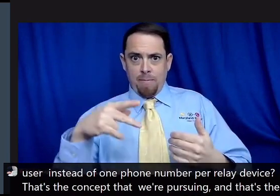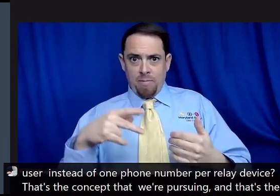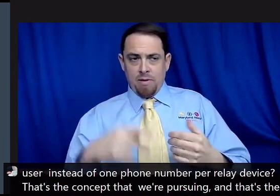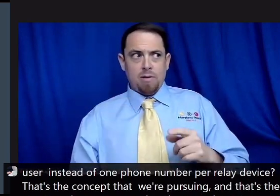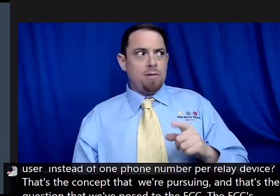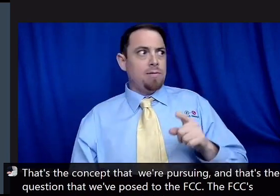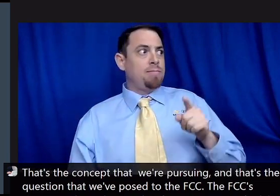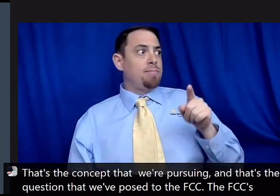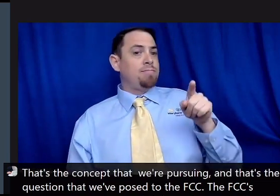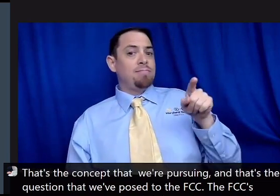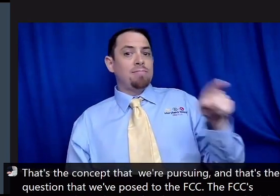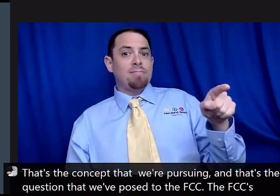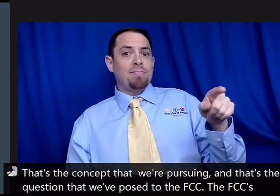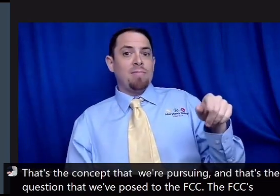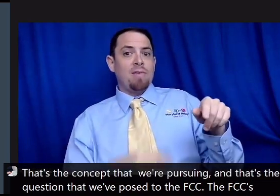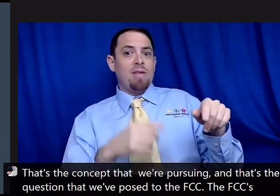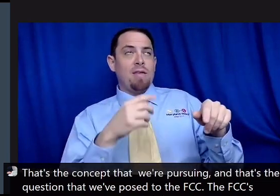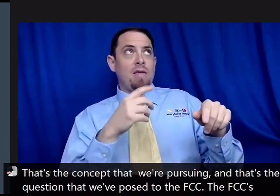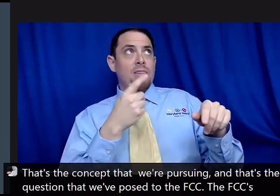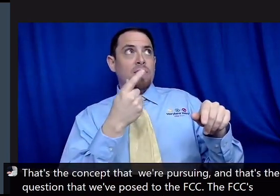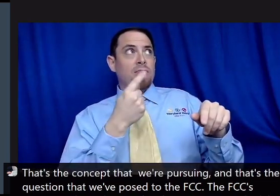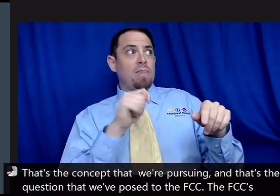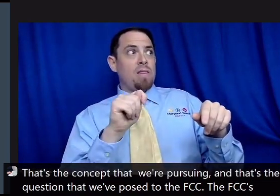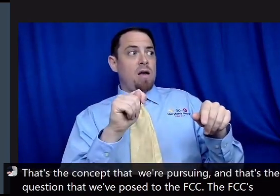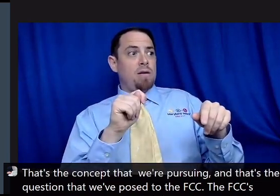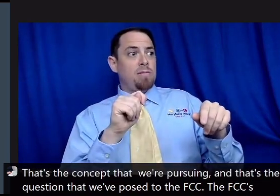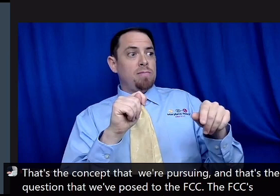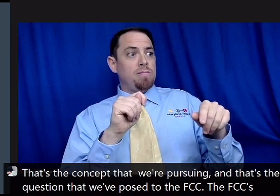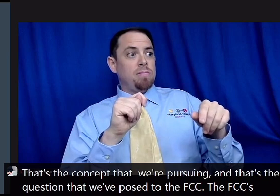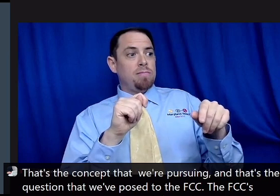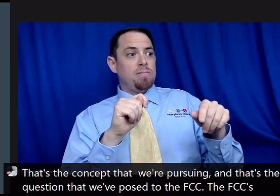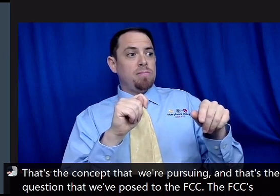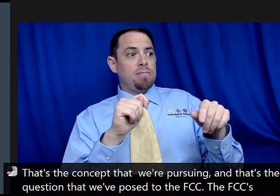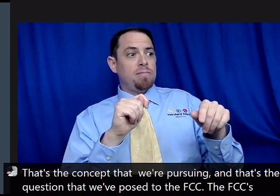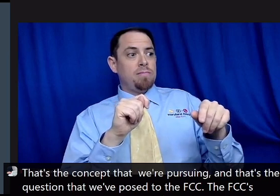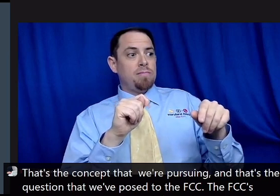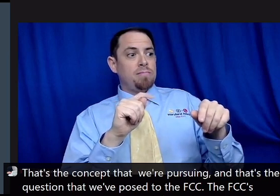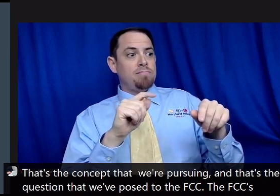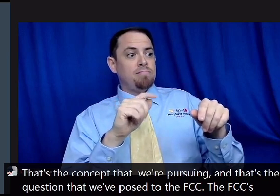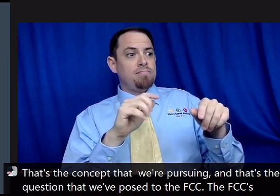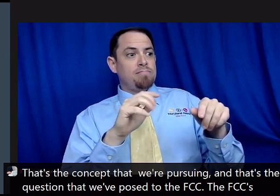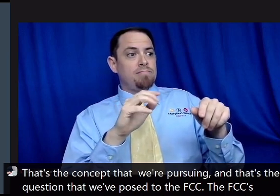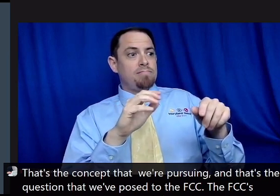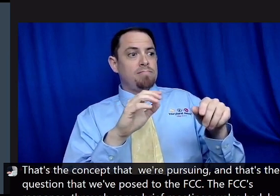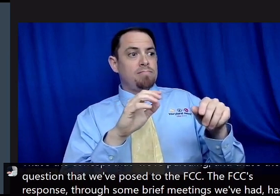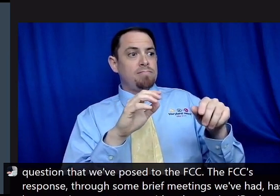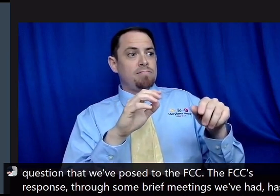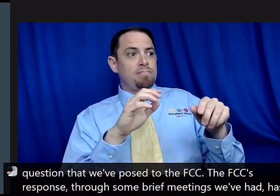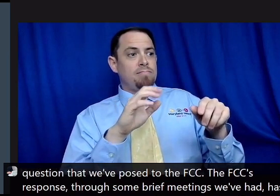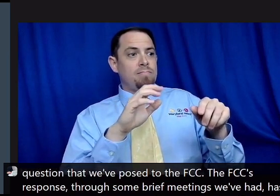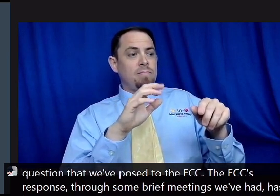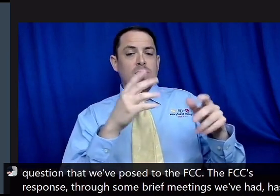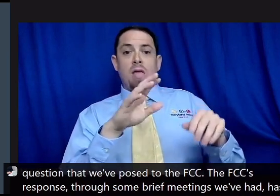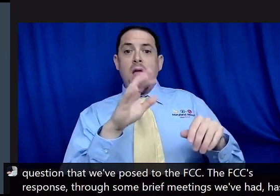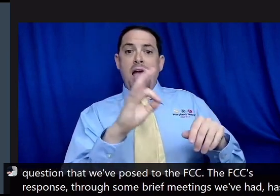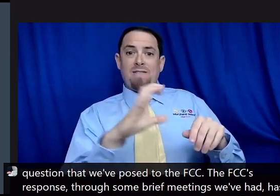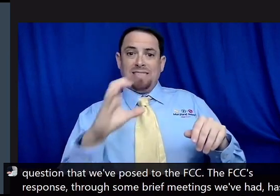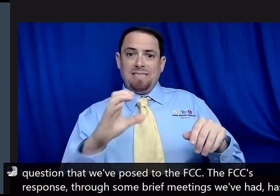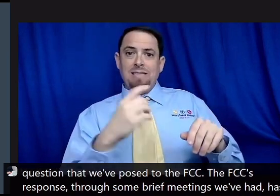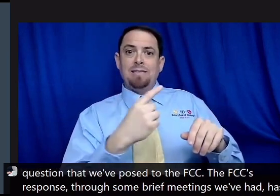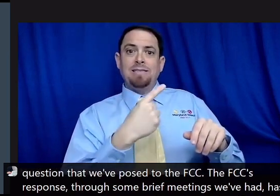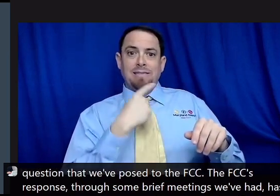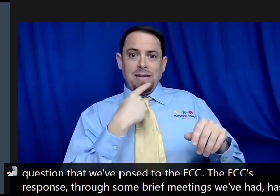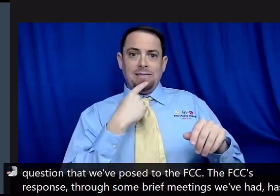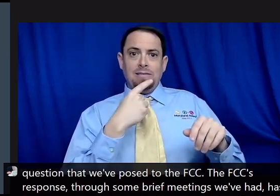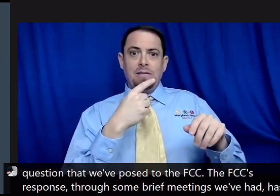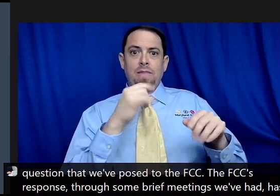again, can states provide relay service, IP relay service? To that effect, the response has been, and I'm just, how to